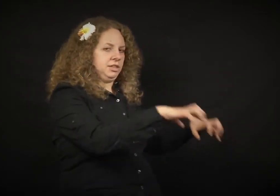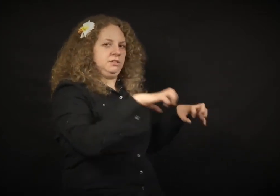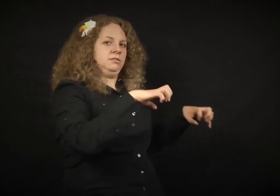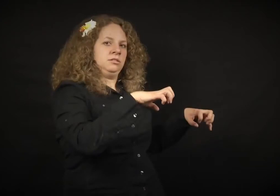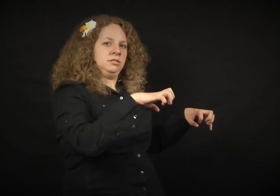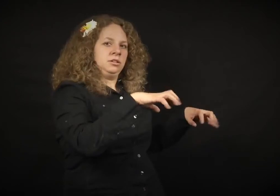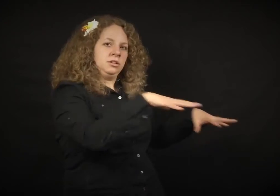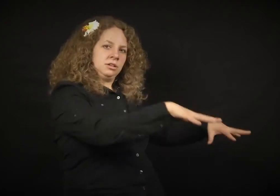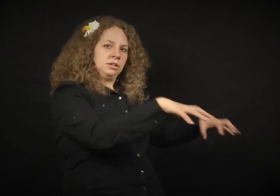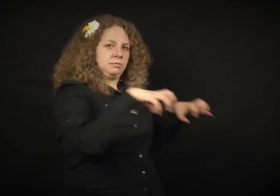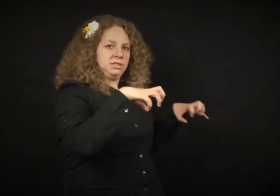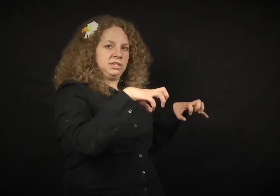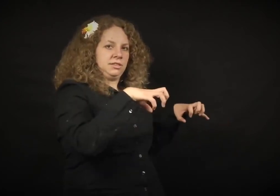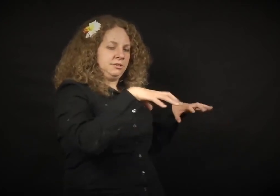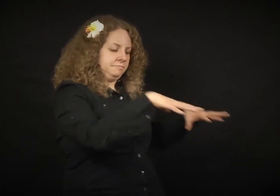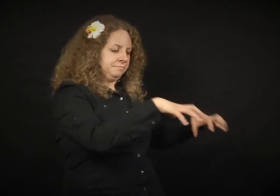then coming together.